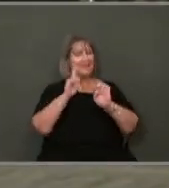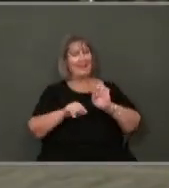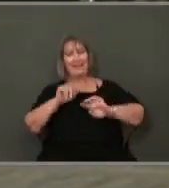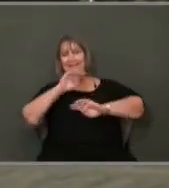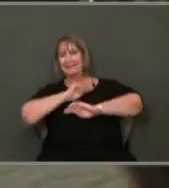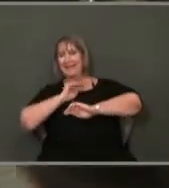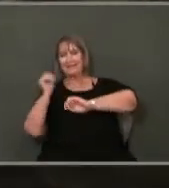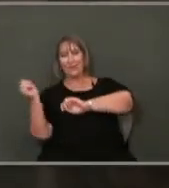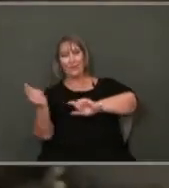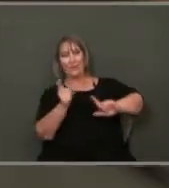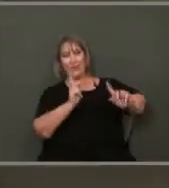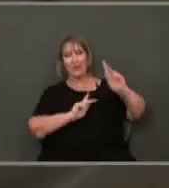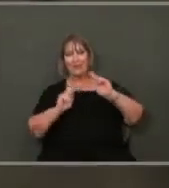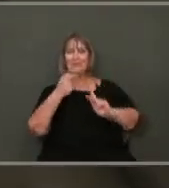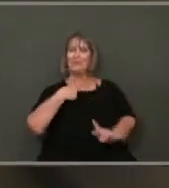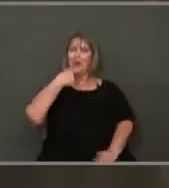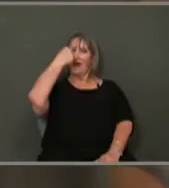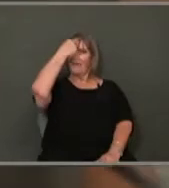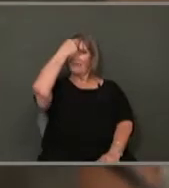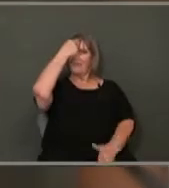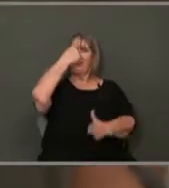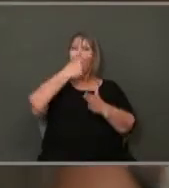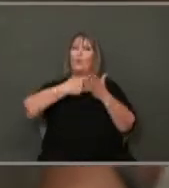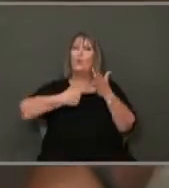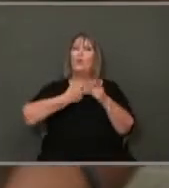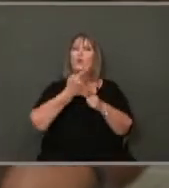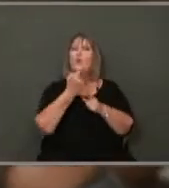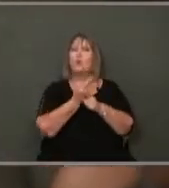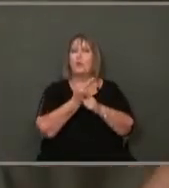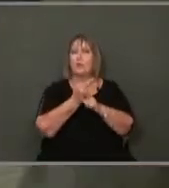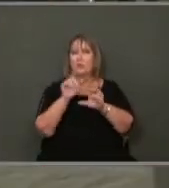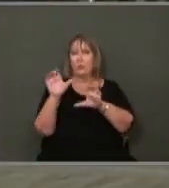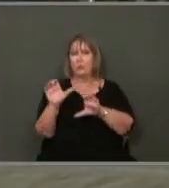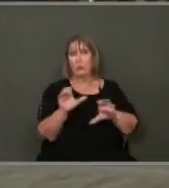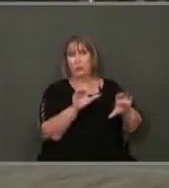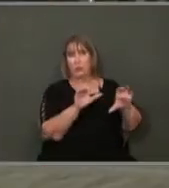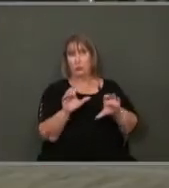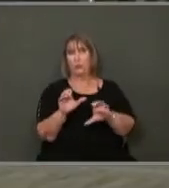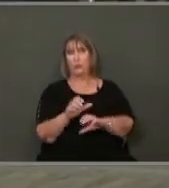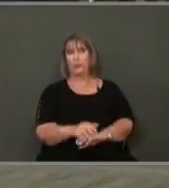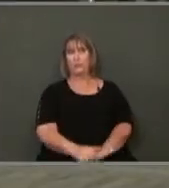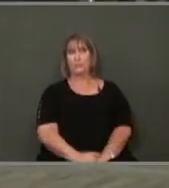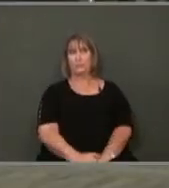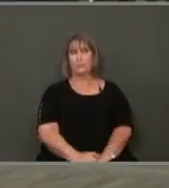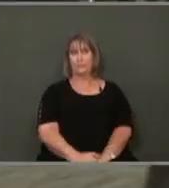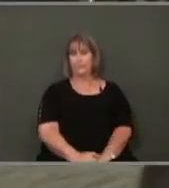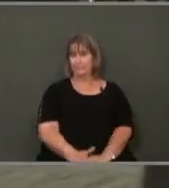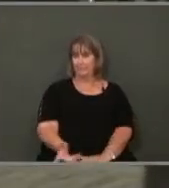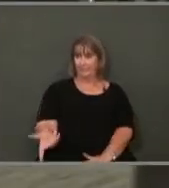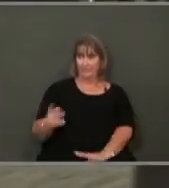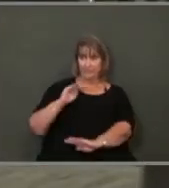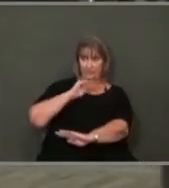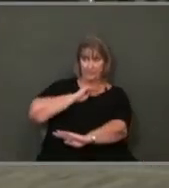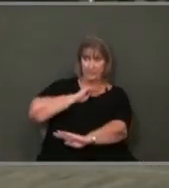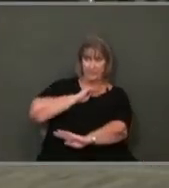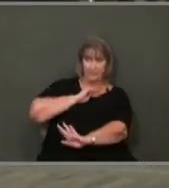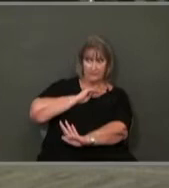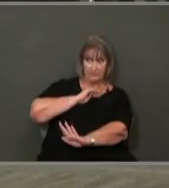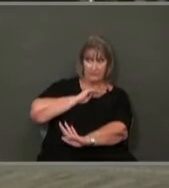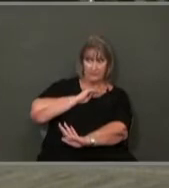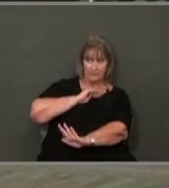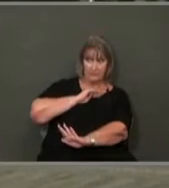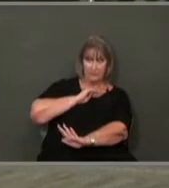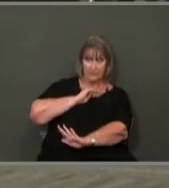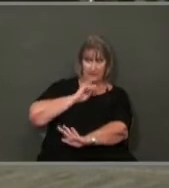about what's the right thing to do, right? And we're presented with two very interesting options. Did I address that? Did I answer your